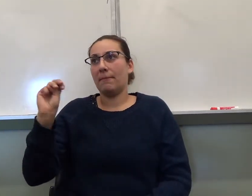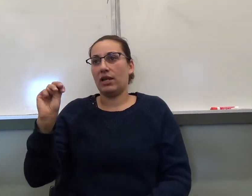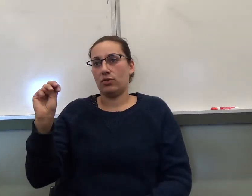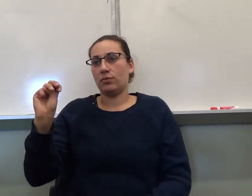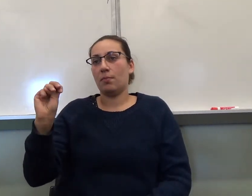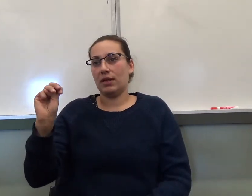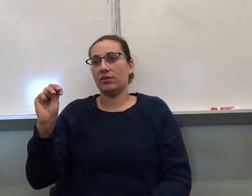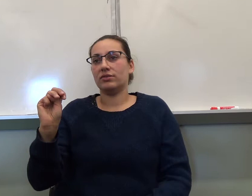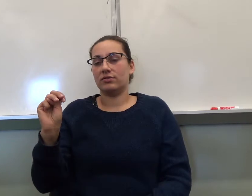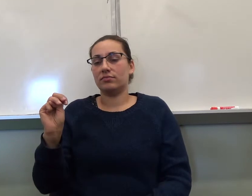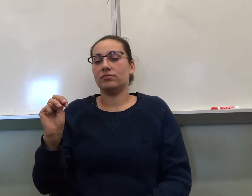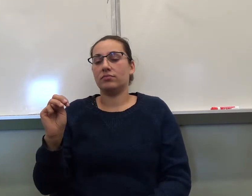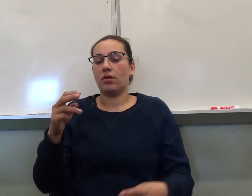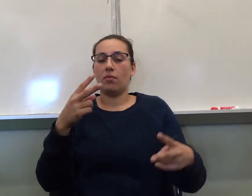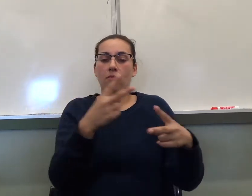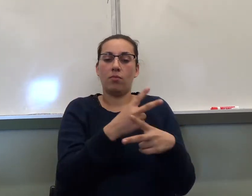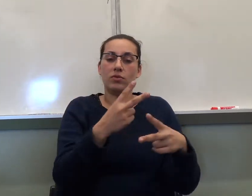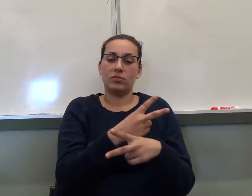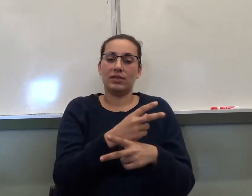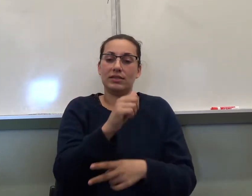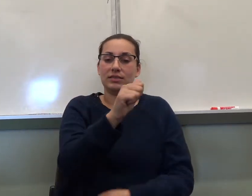multiply the 10.4 by 1,000.